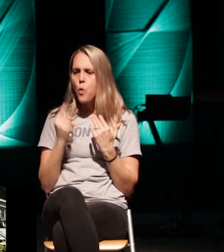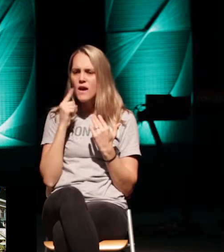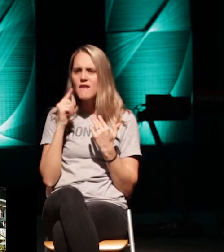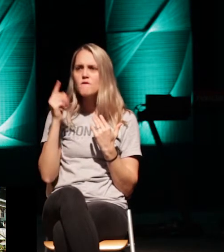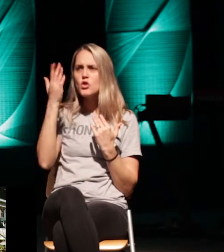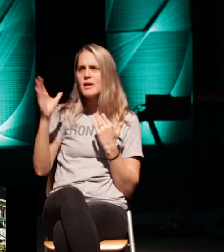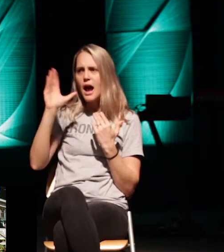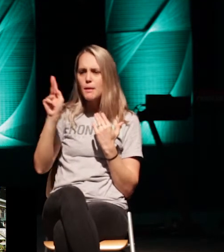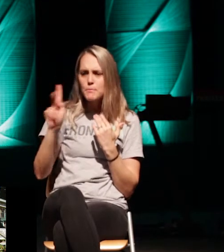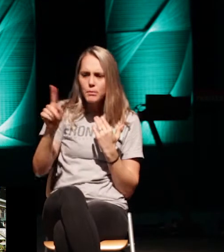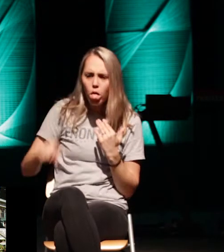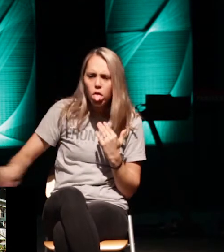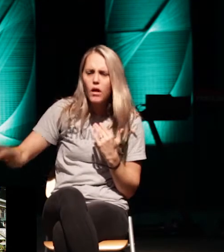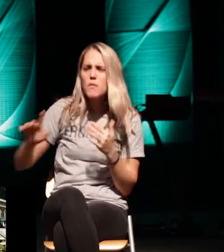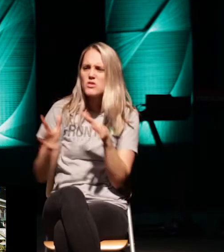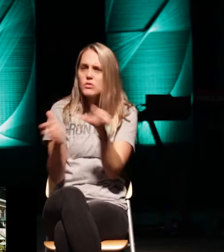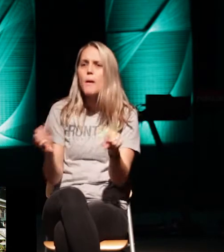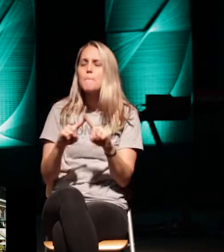because he's hot.